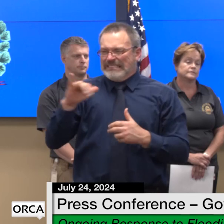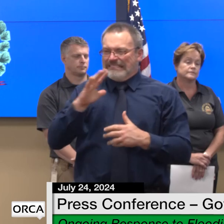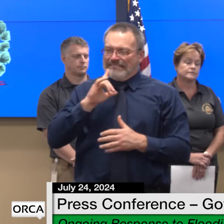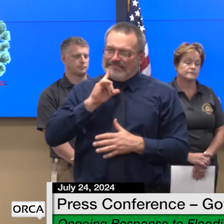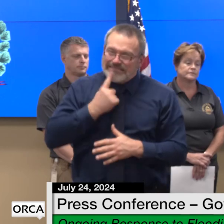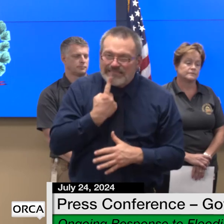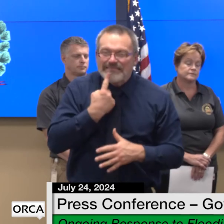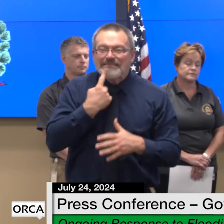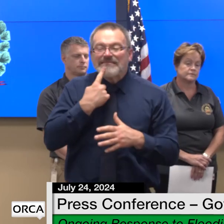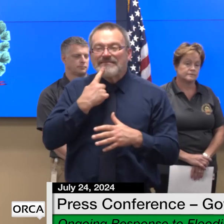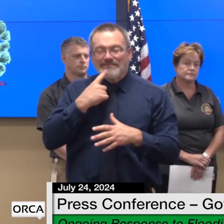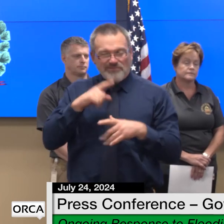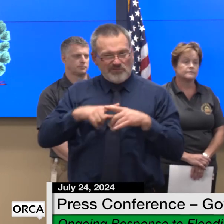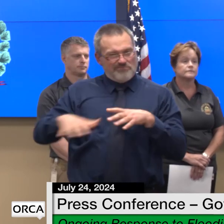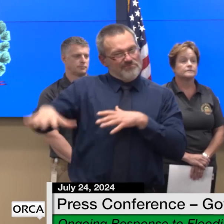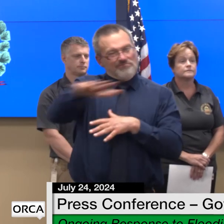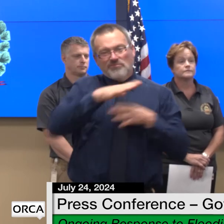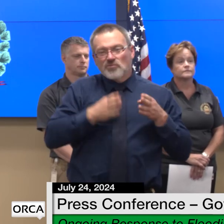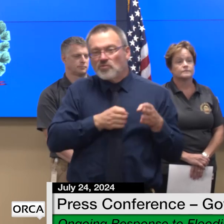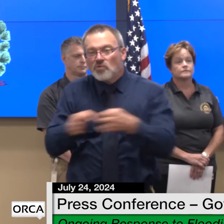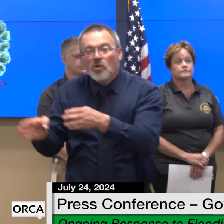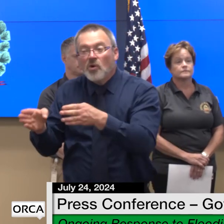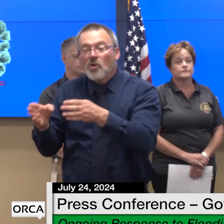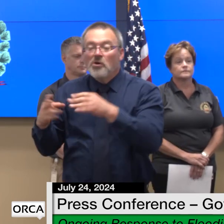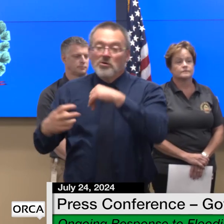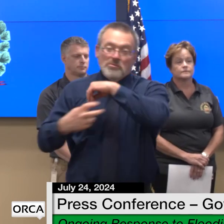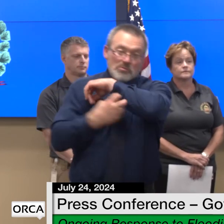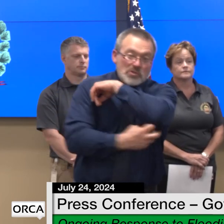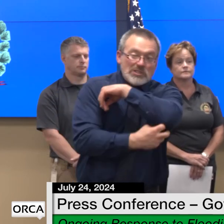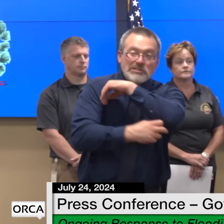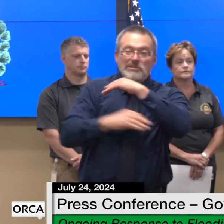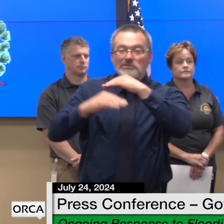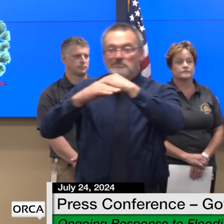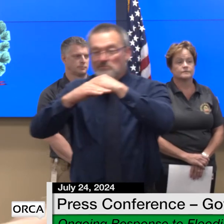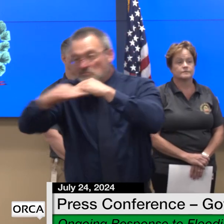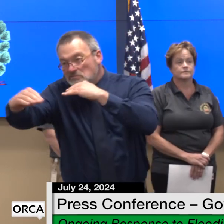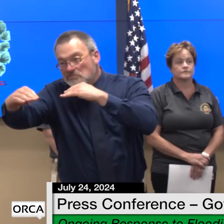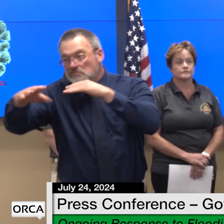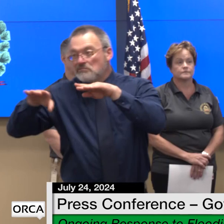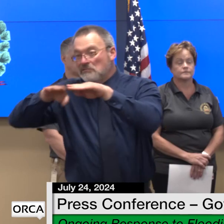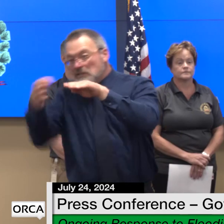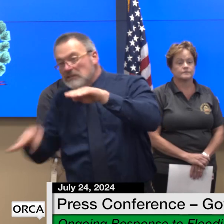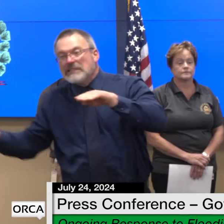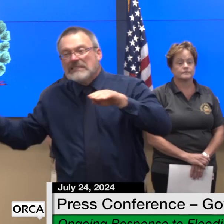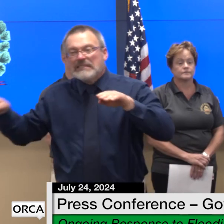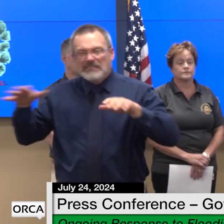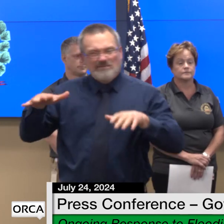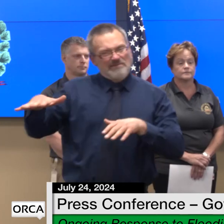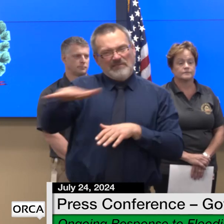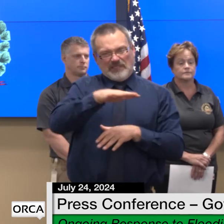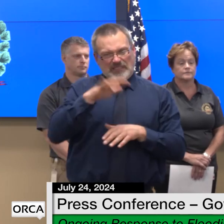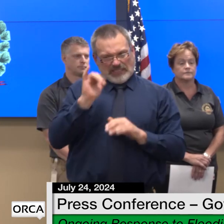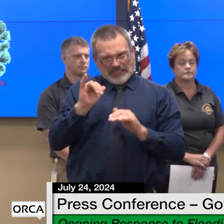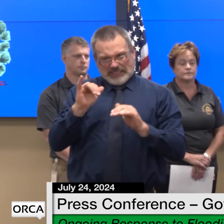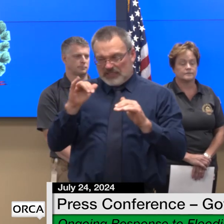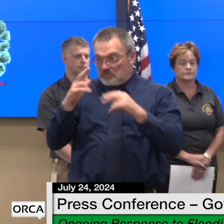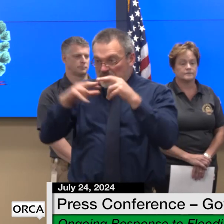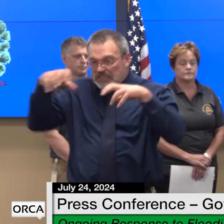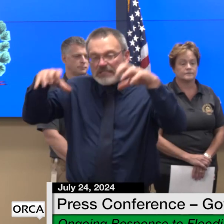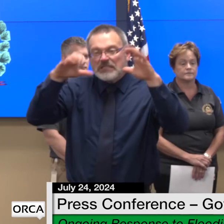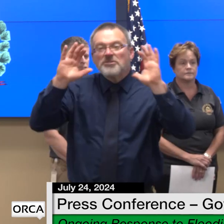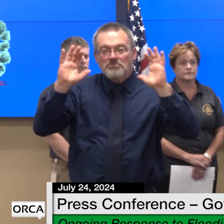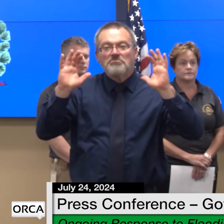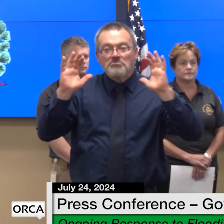road system, including bridges, roadbeds, and other facilities on both the federal